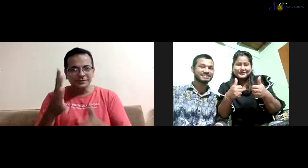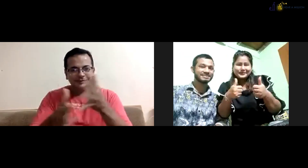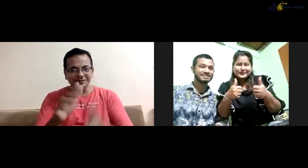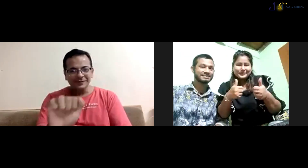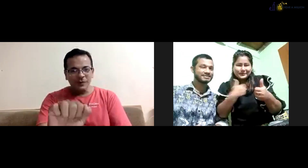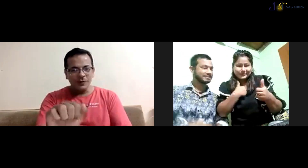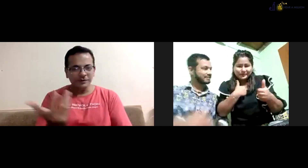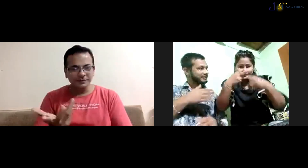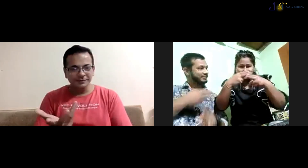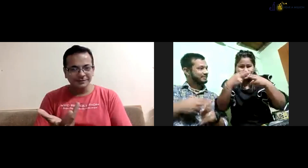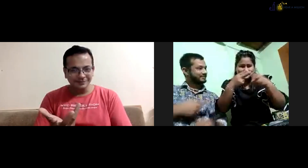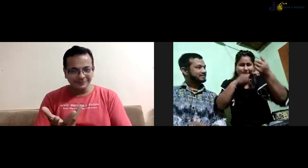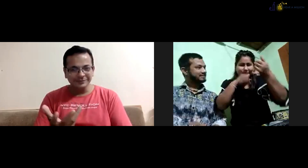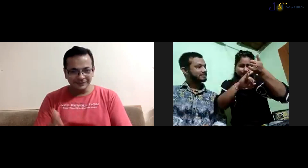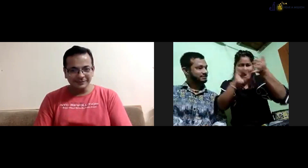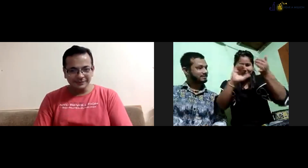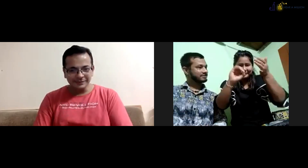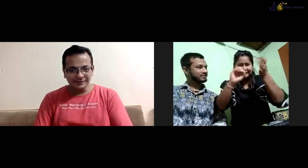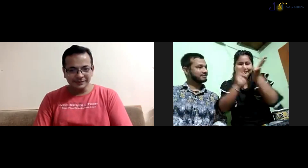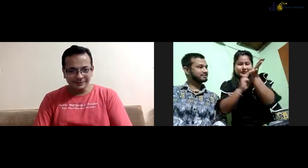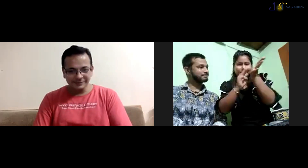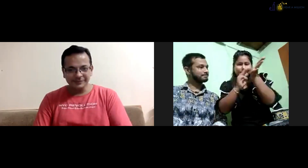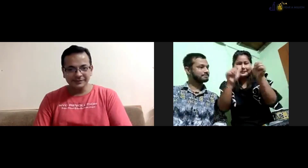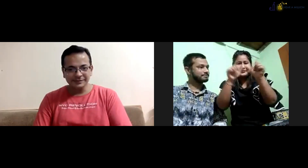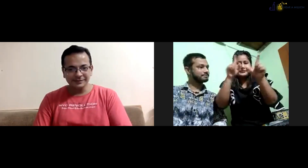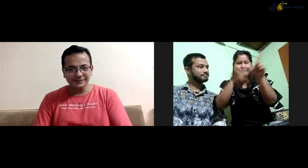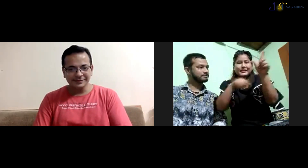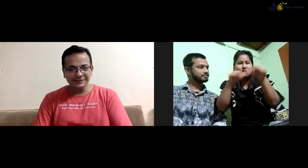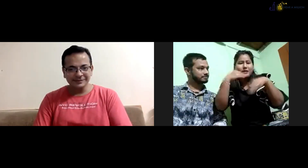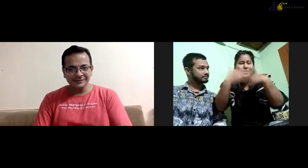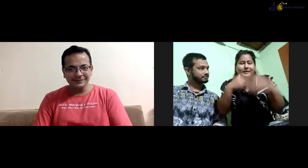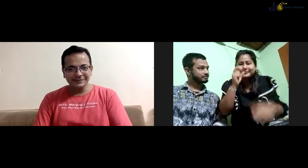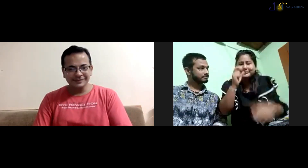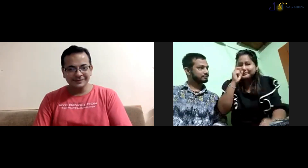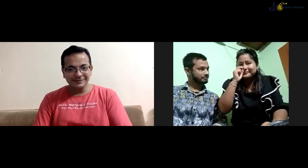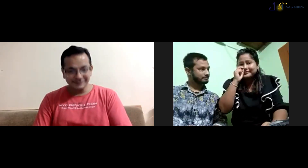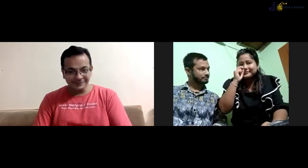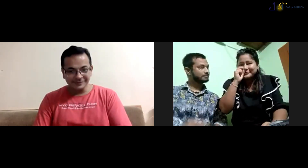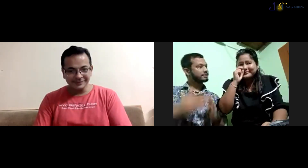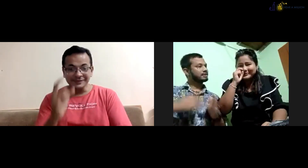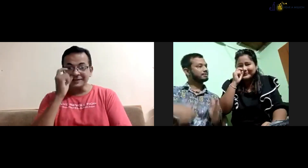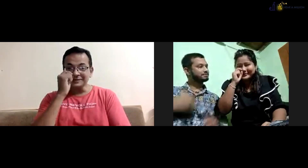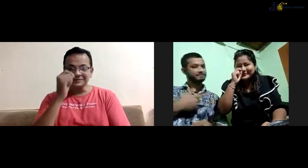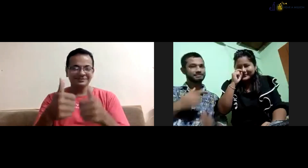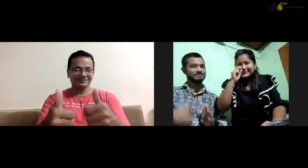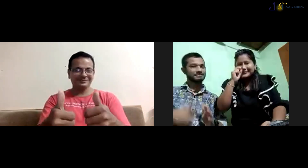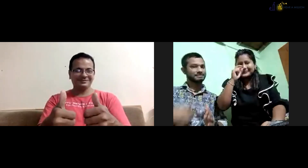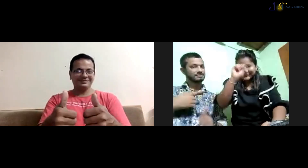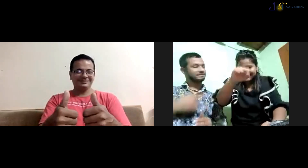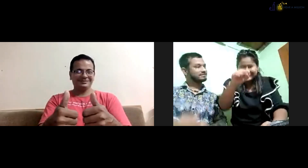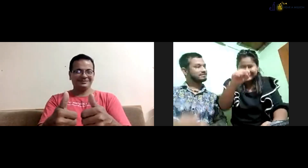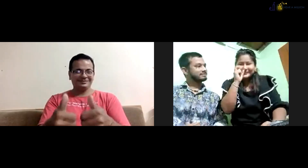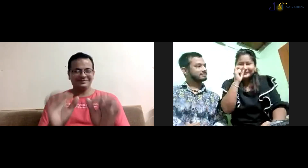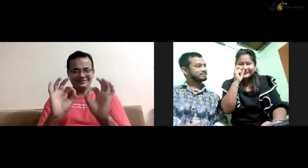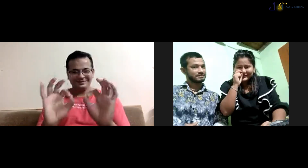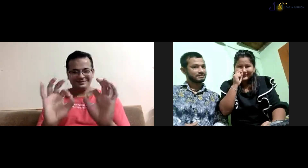You're welcome. So, what is the sign name? My sign name is SANA. Sonia. And